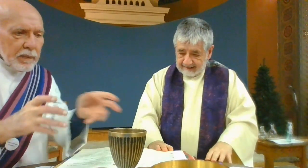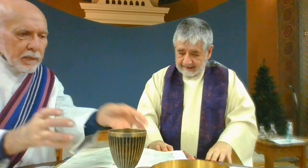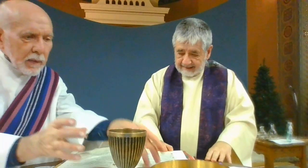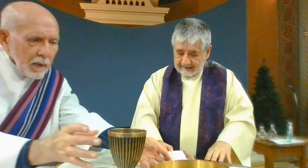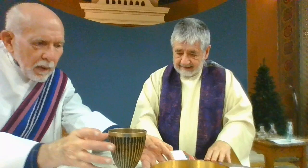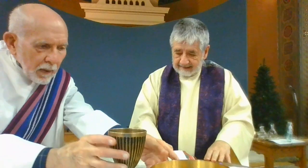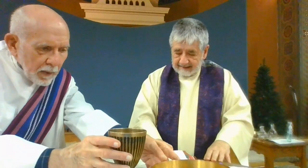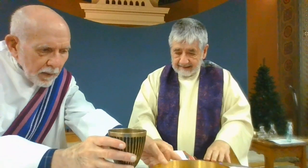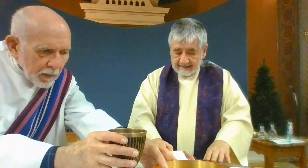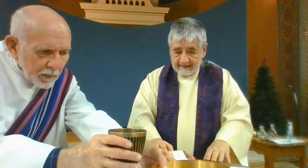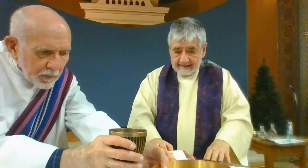Christ our Lord